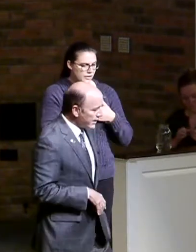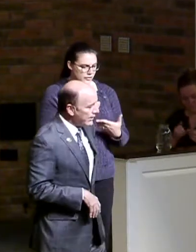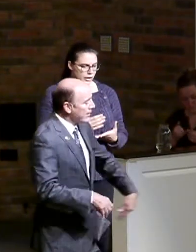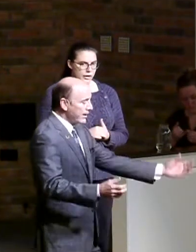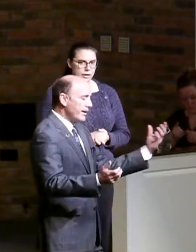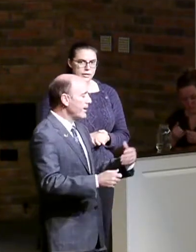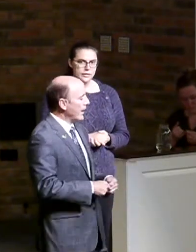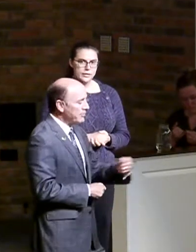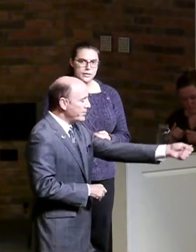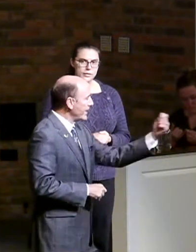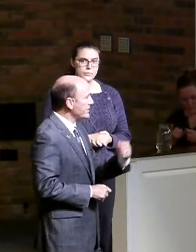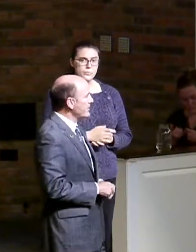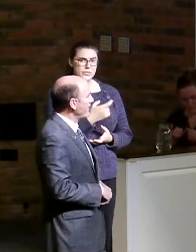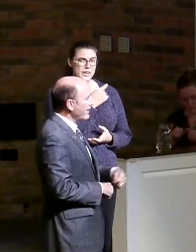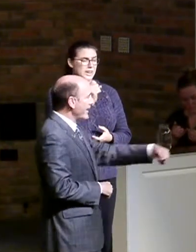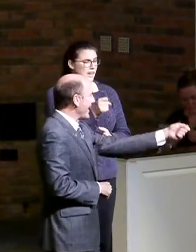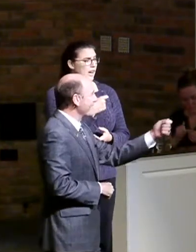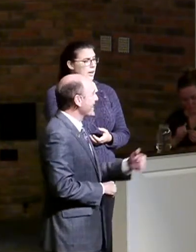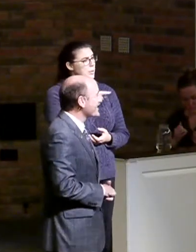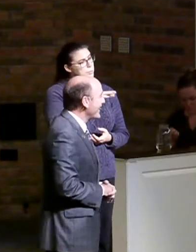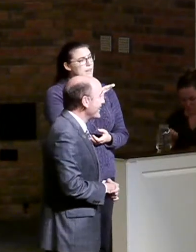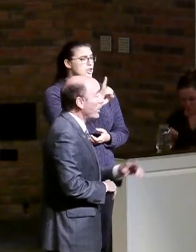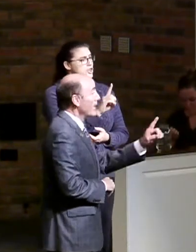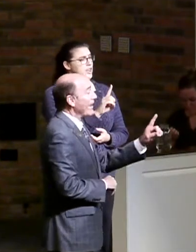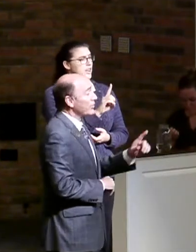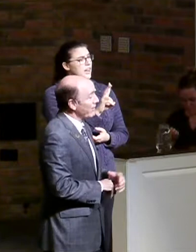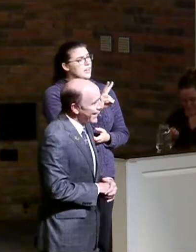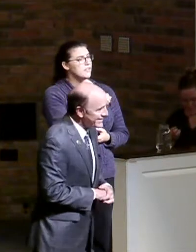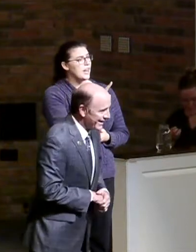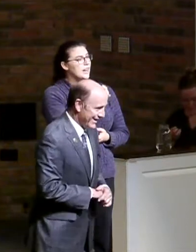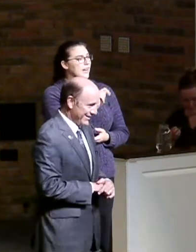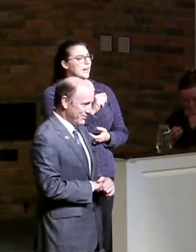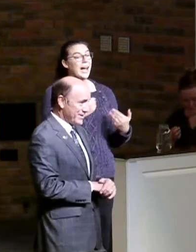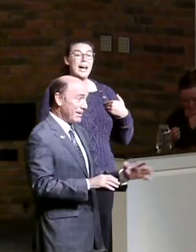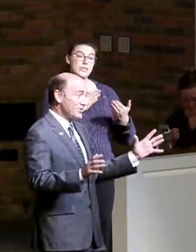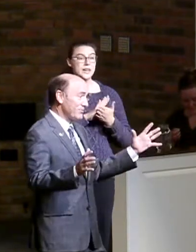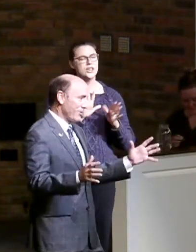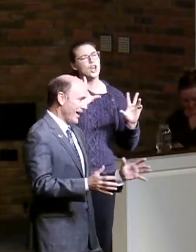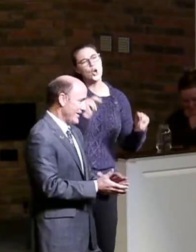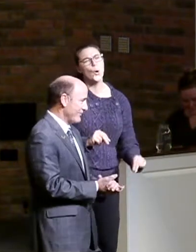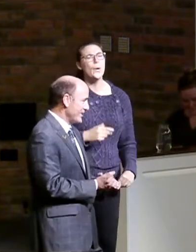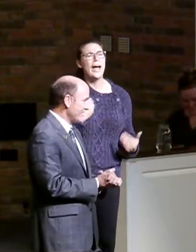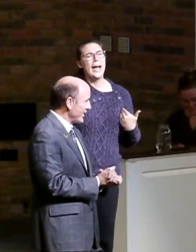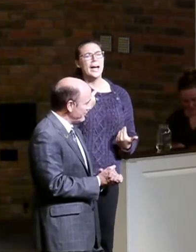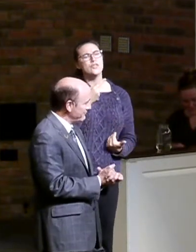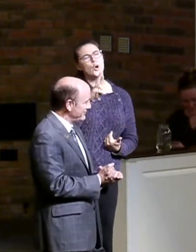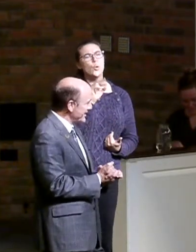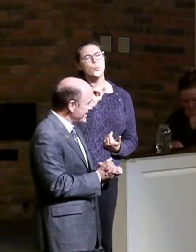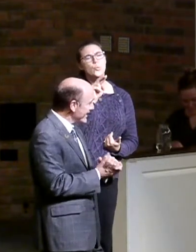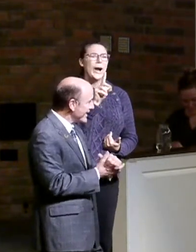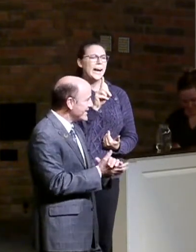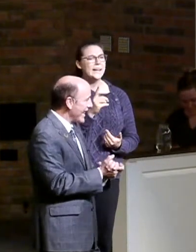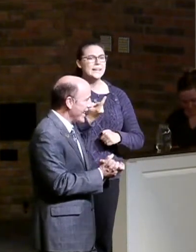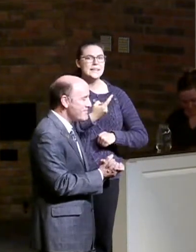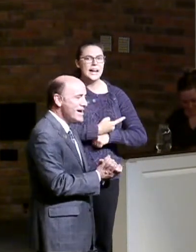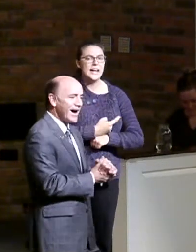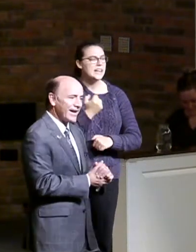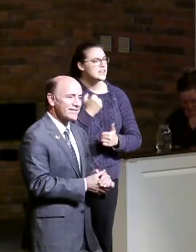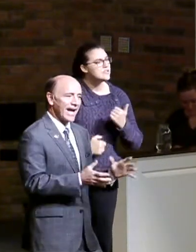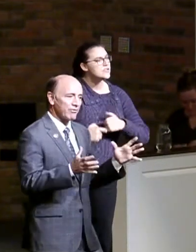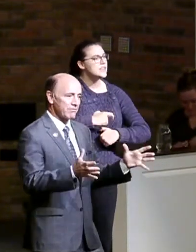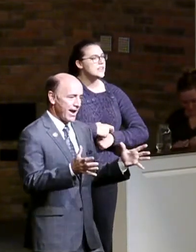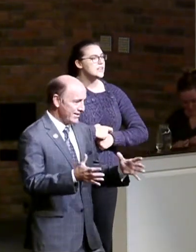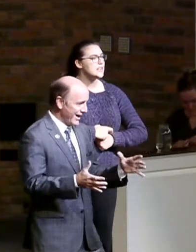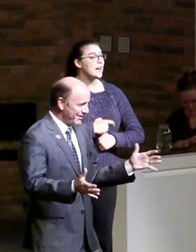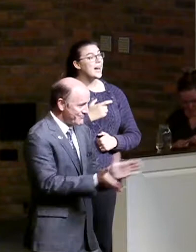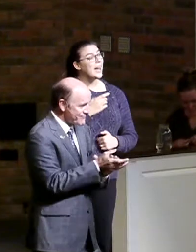overqualified, yeah, I'm your PhD valet, have a nice day. No, have a grand day. It was the MGM Grand. Every single stinking time, I had to